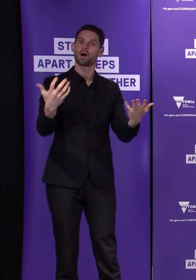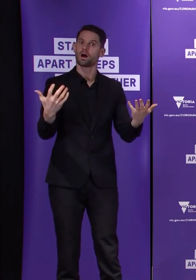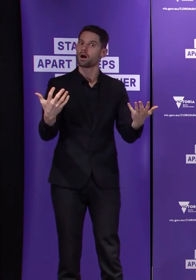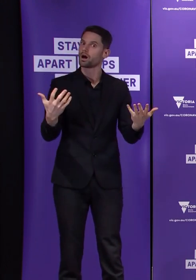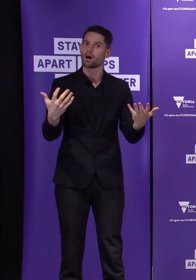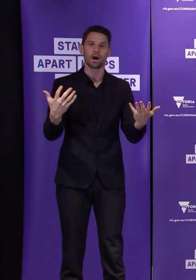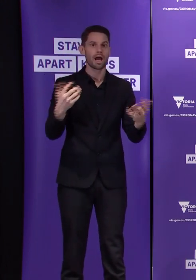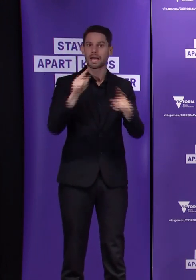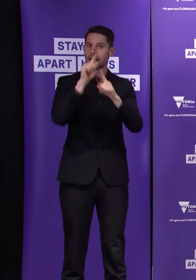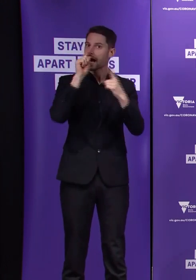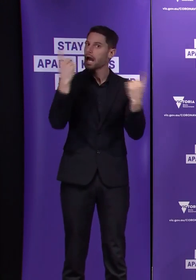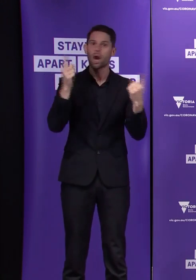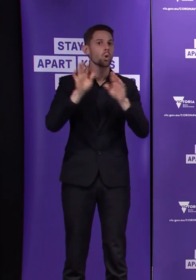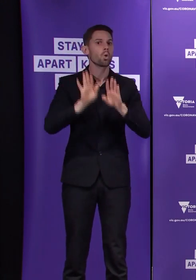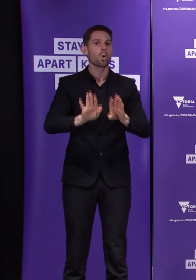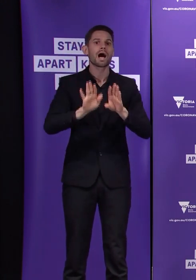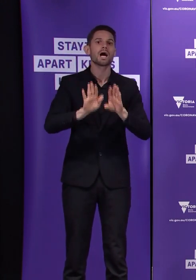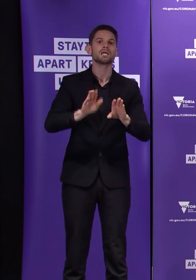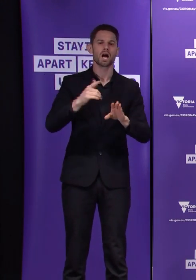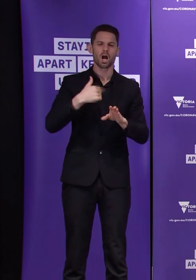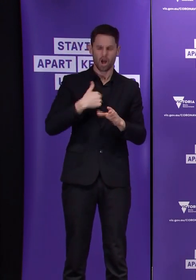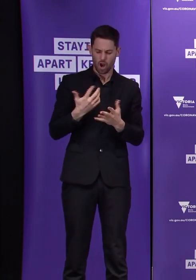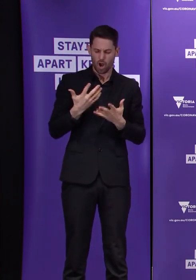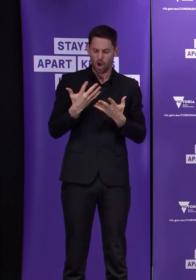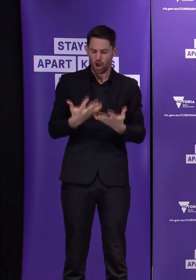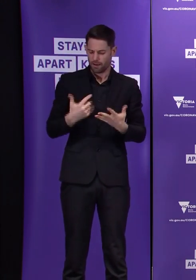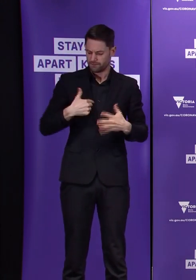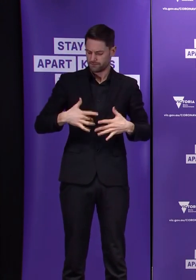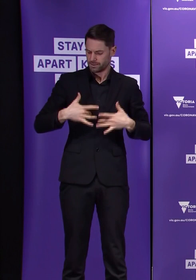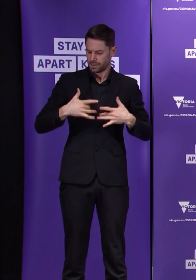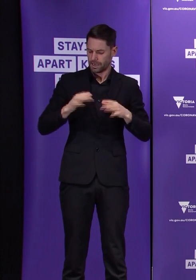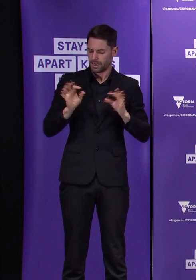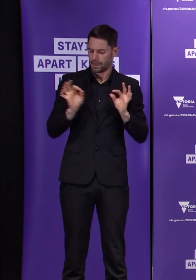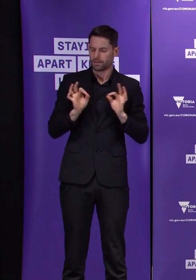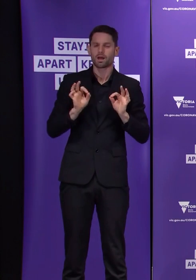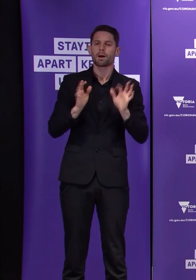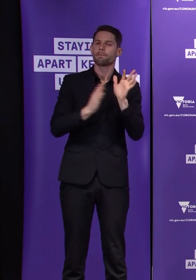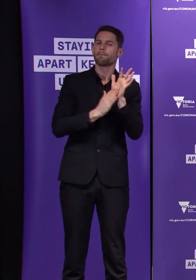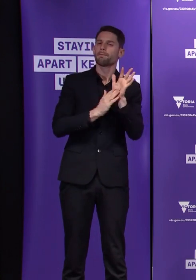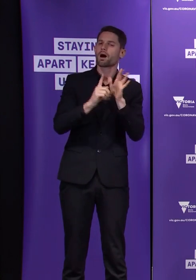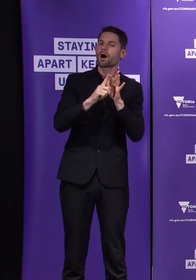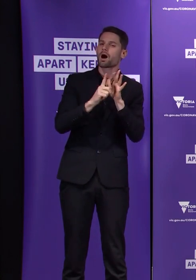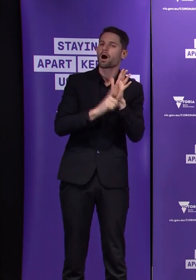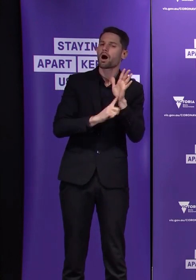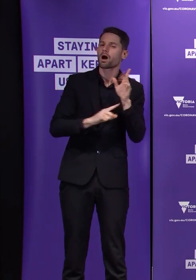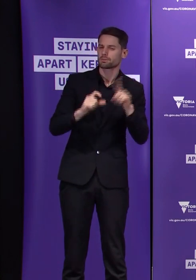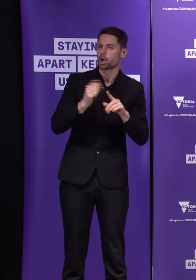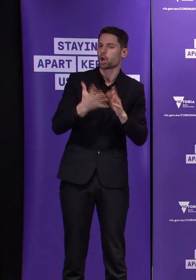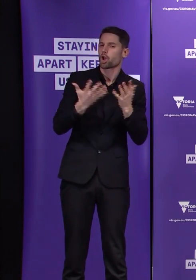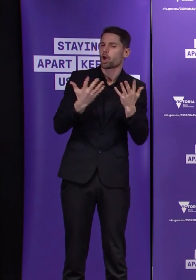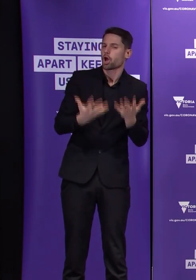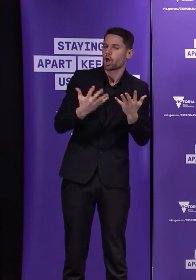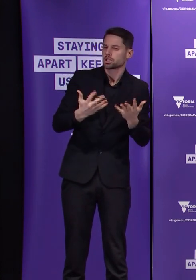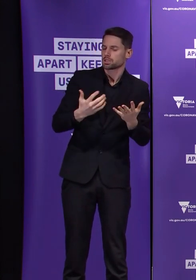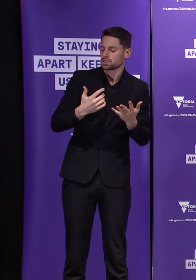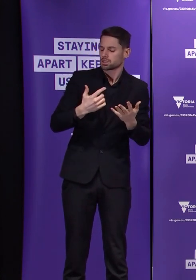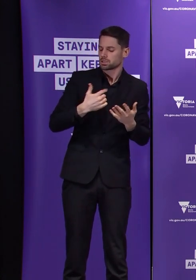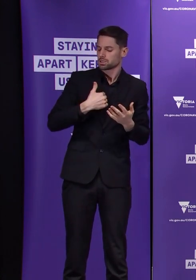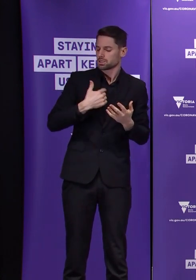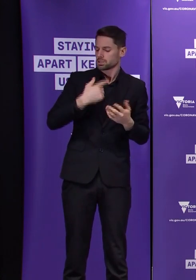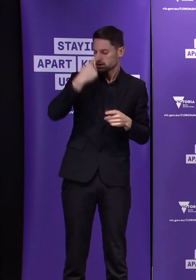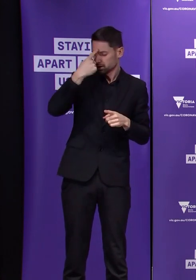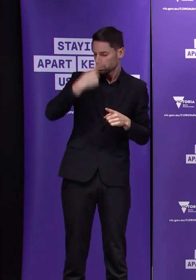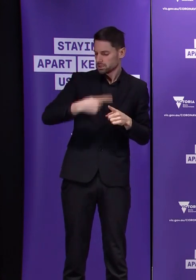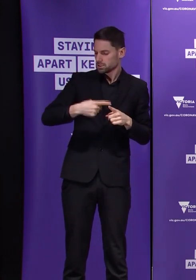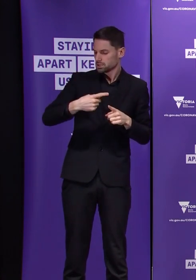instance. If you've got even the mildest symptoms, come forward, get tested. and please stay at home until you get the results. And as the example,